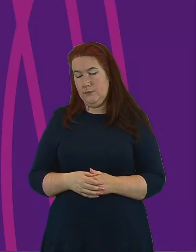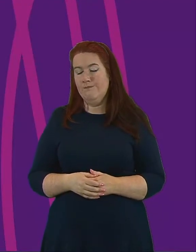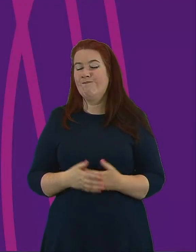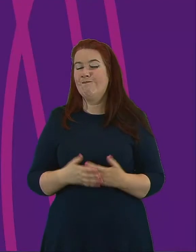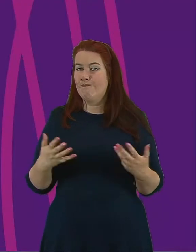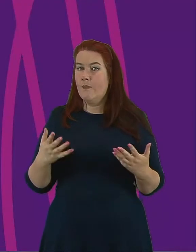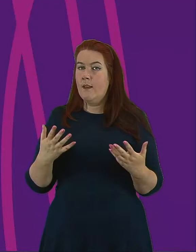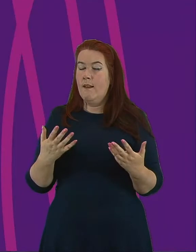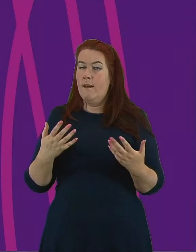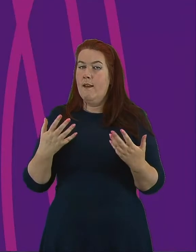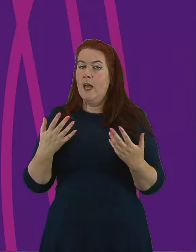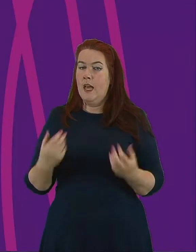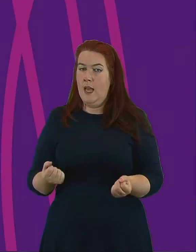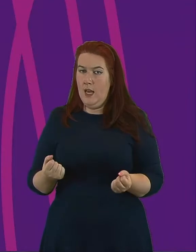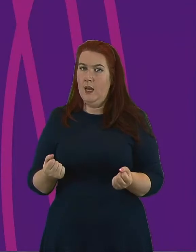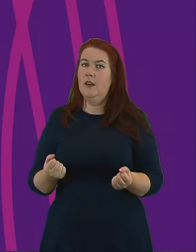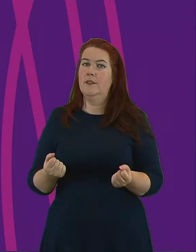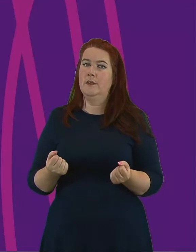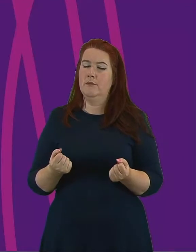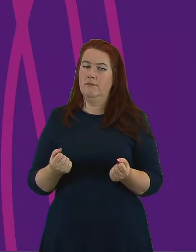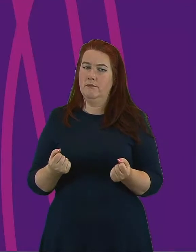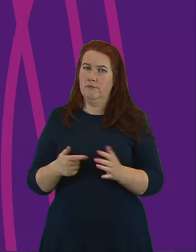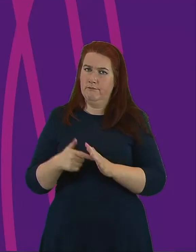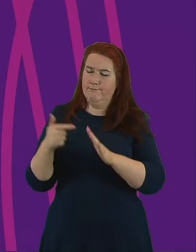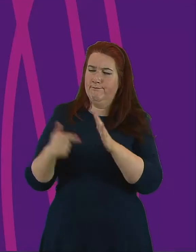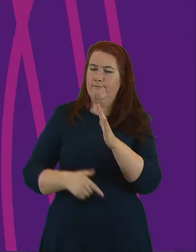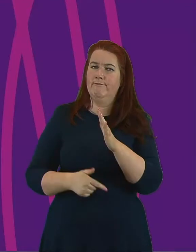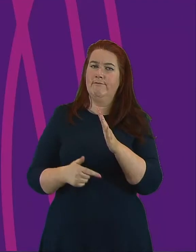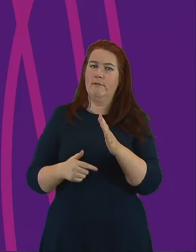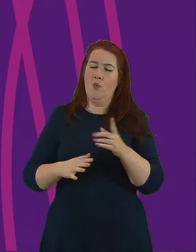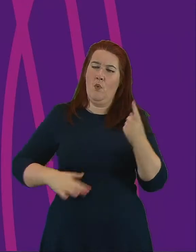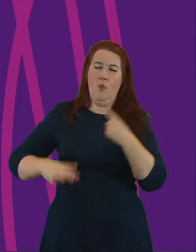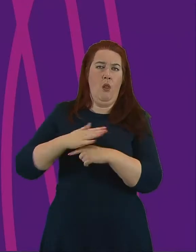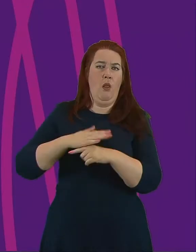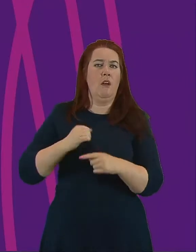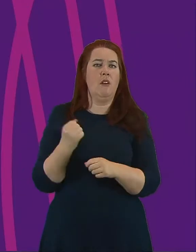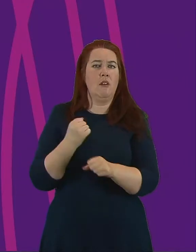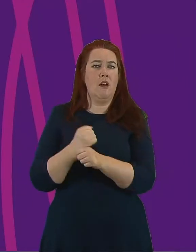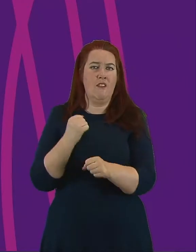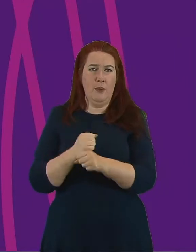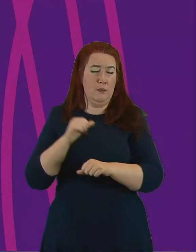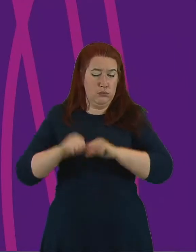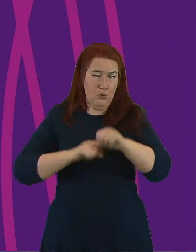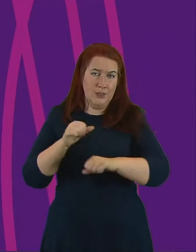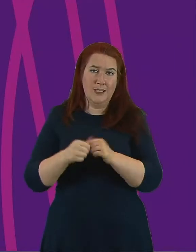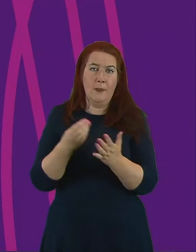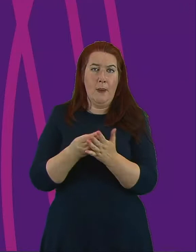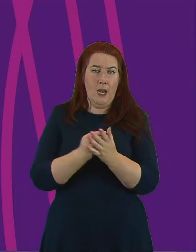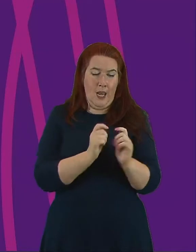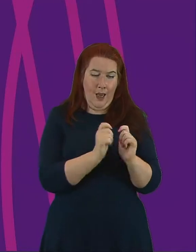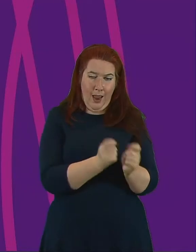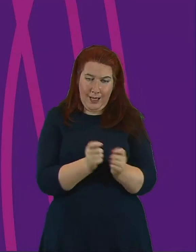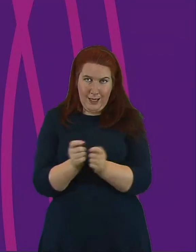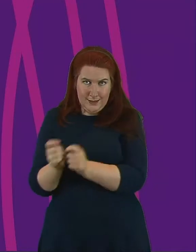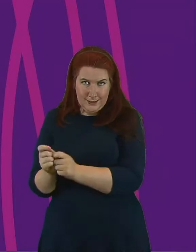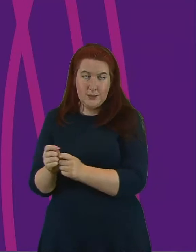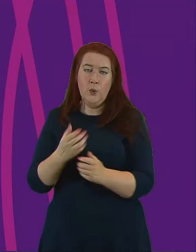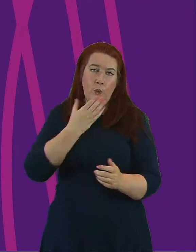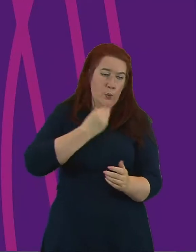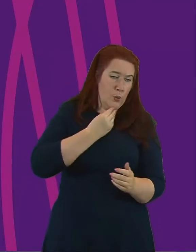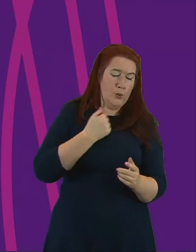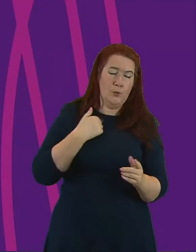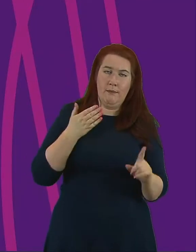elaborate cross-government process where money is allocated and used in order to develop